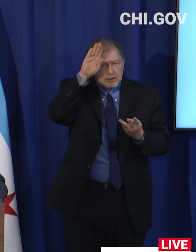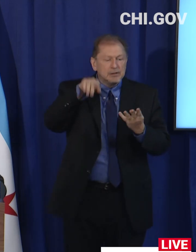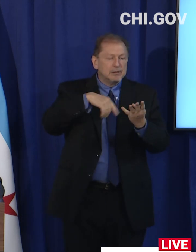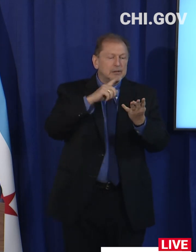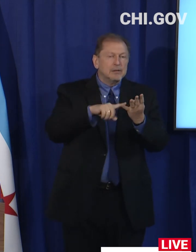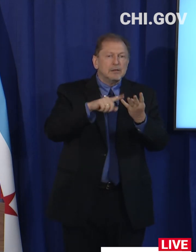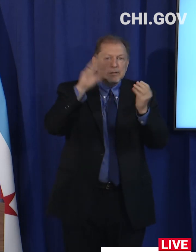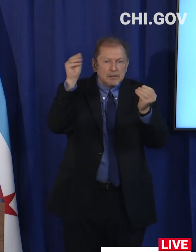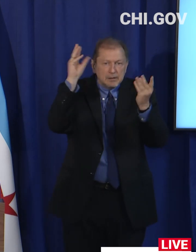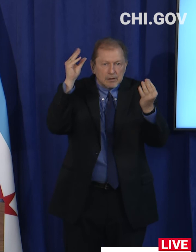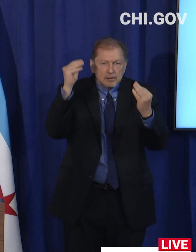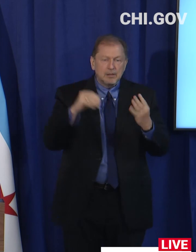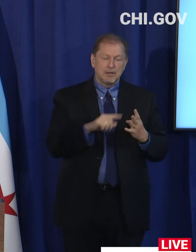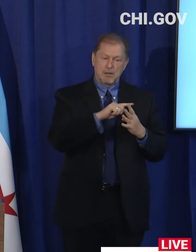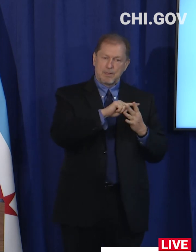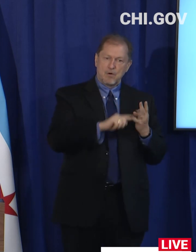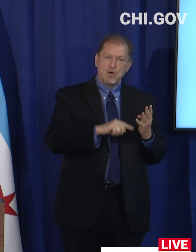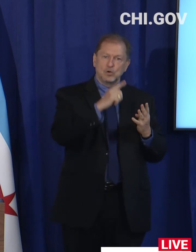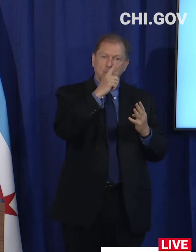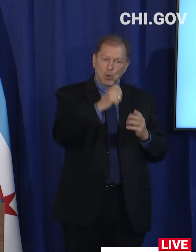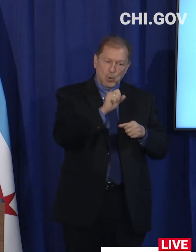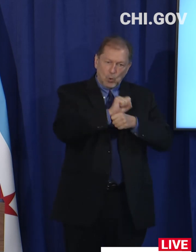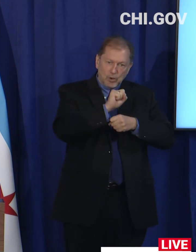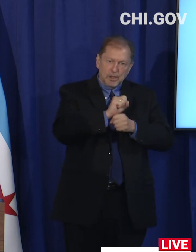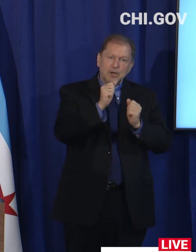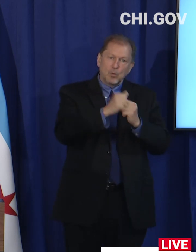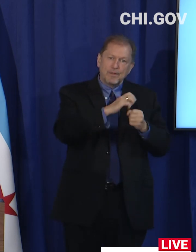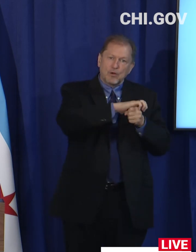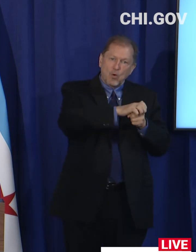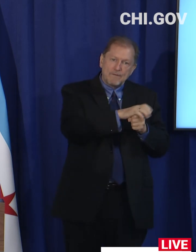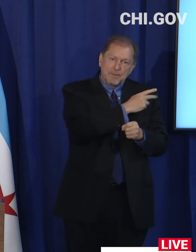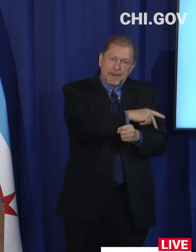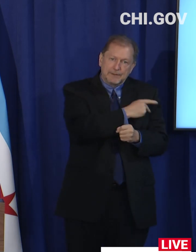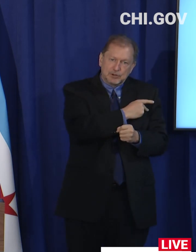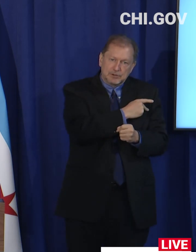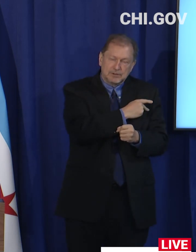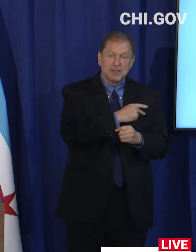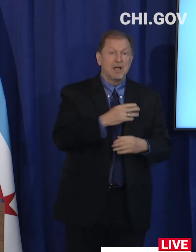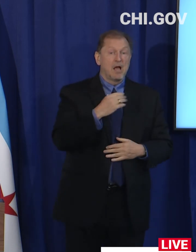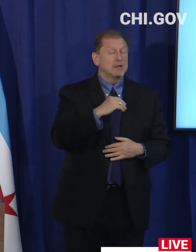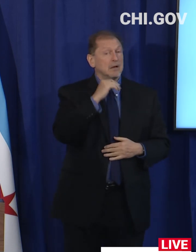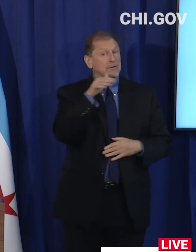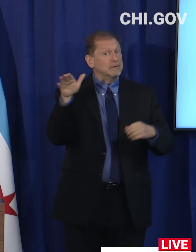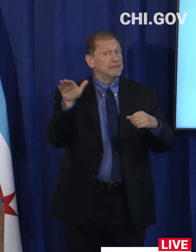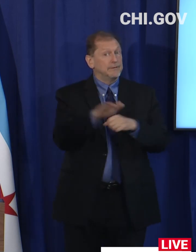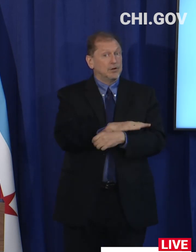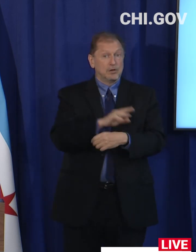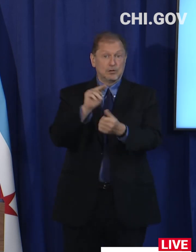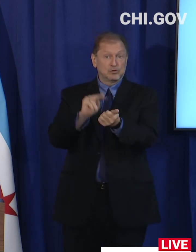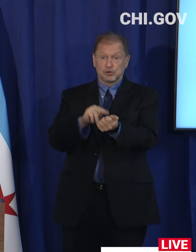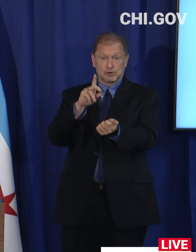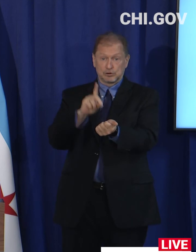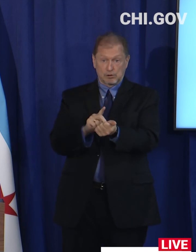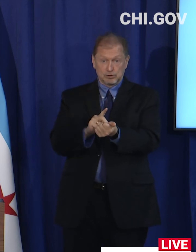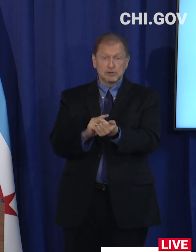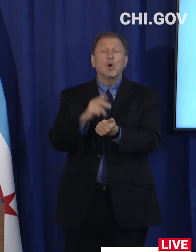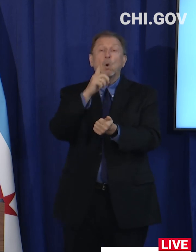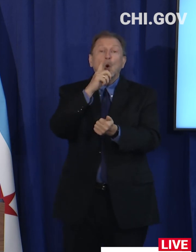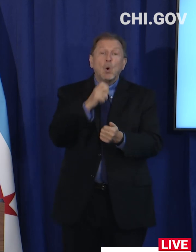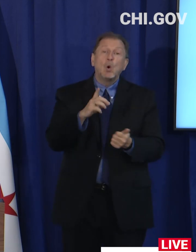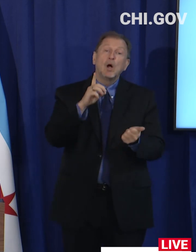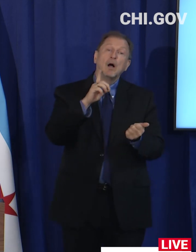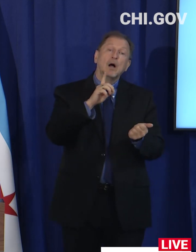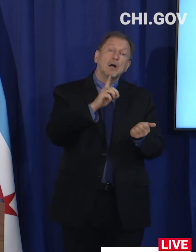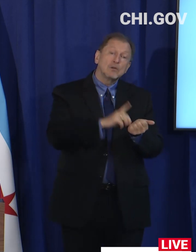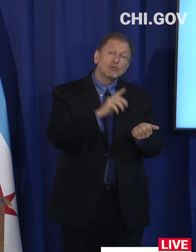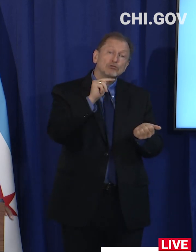treating COVID patients themselves, and only a small fraction of those individuals will actually get the